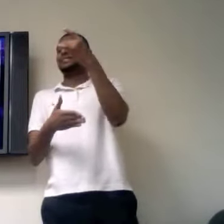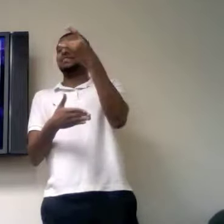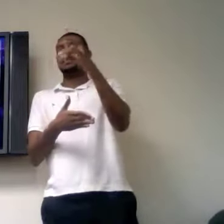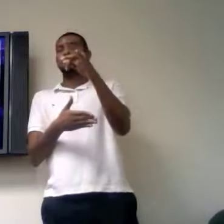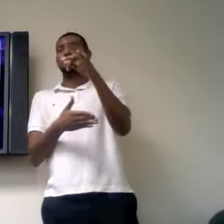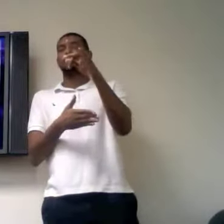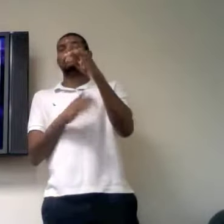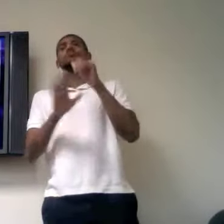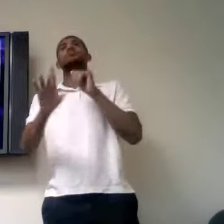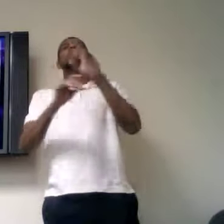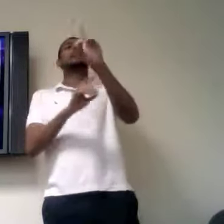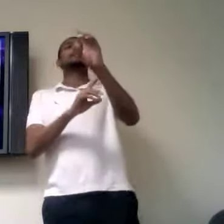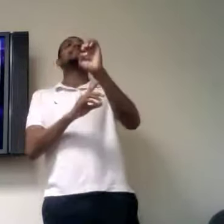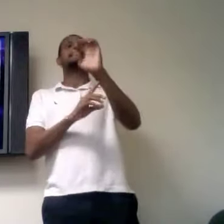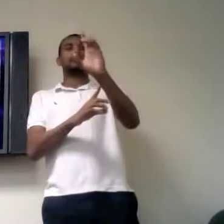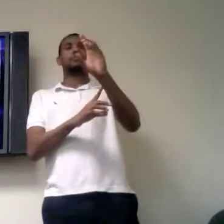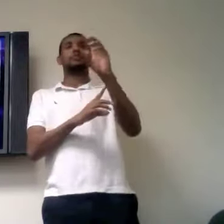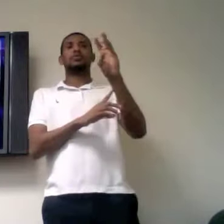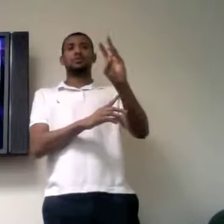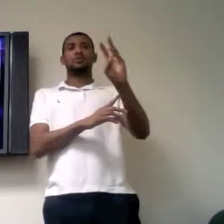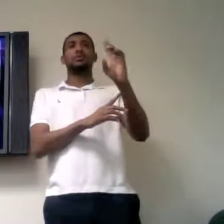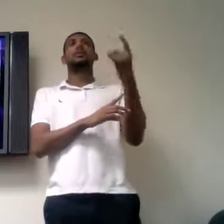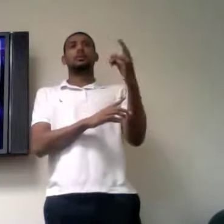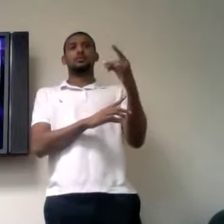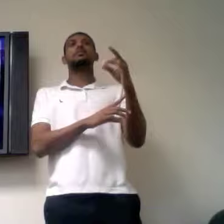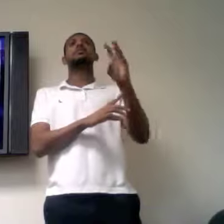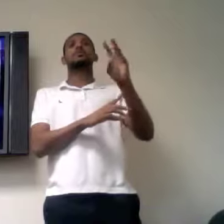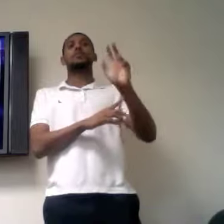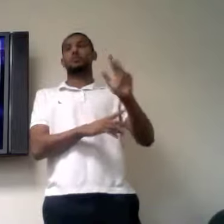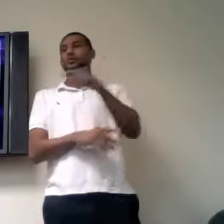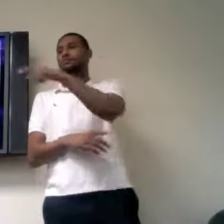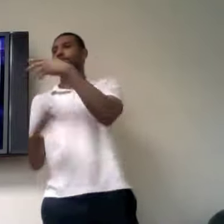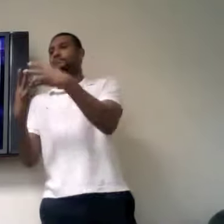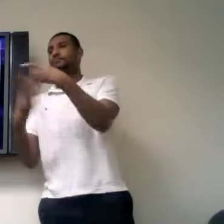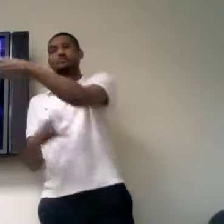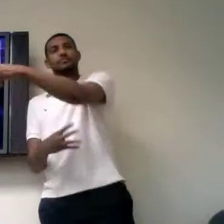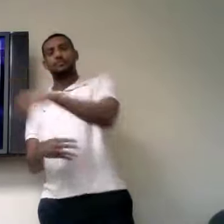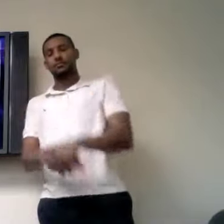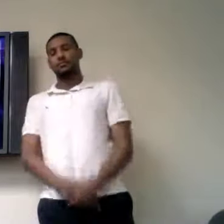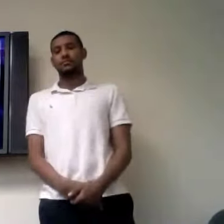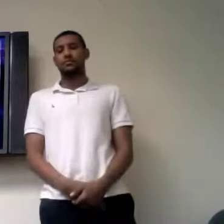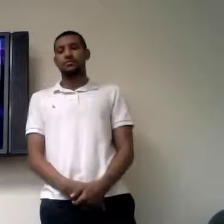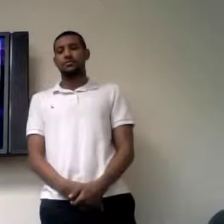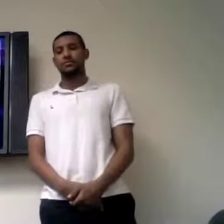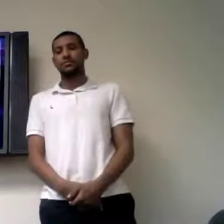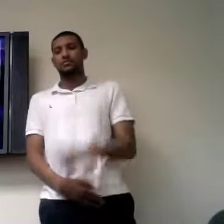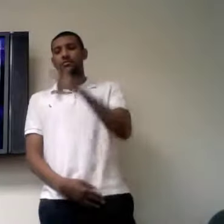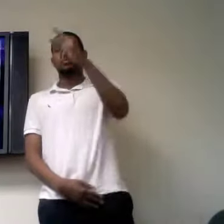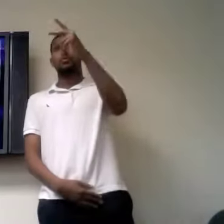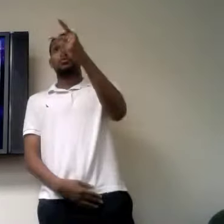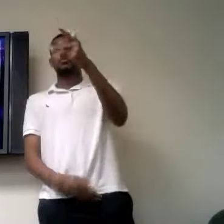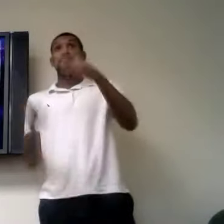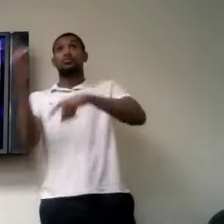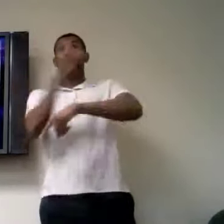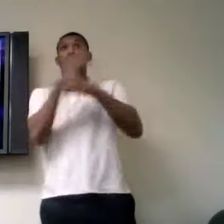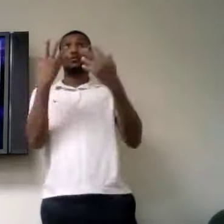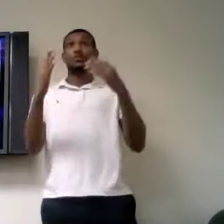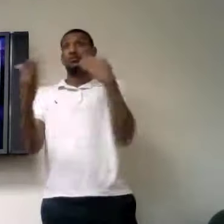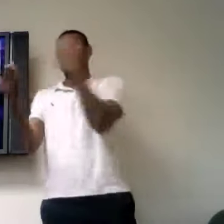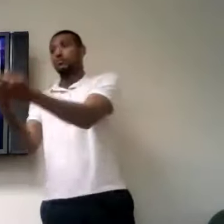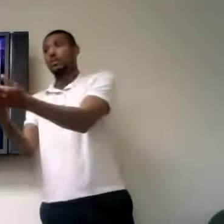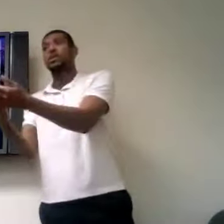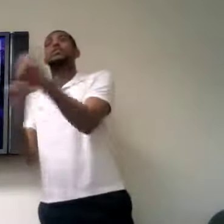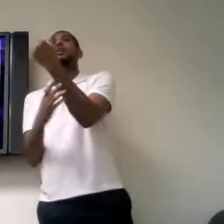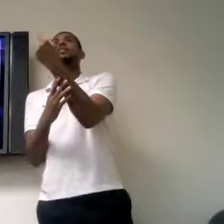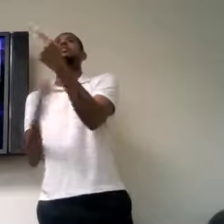1863, 3 days after the prisoners arrived and 11 days after they were captured. A person infected